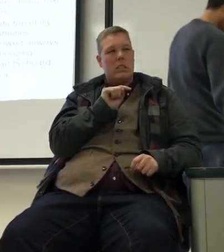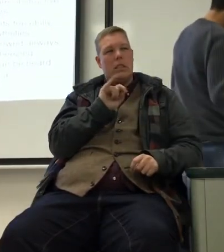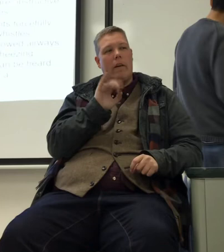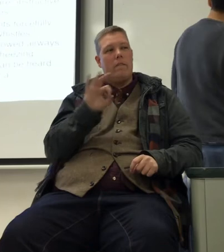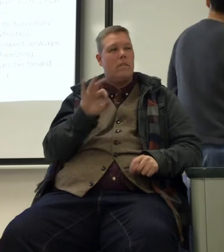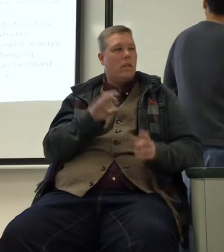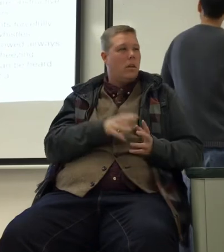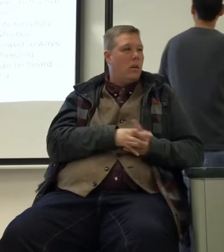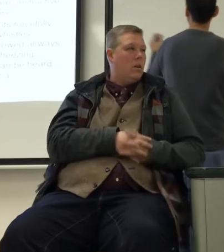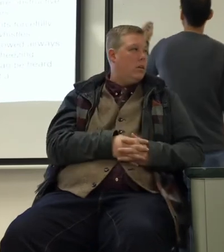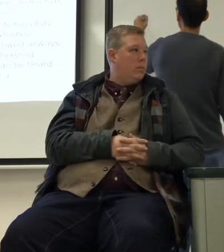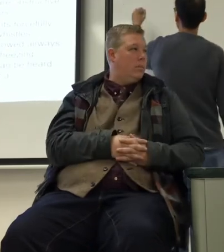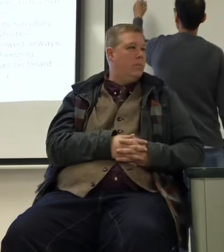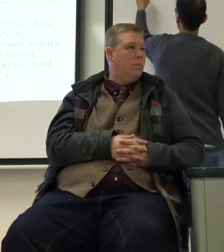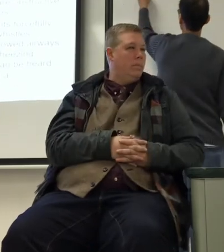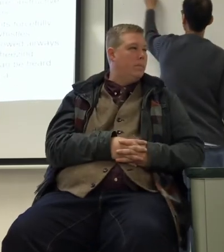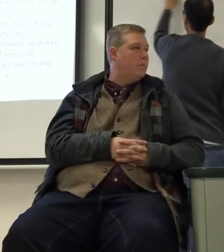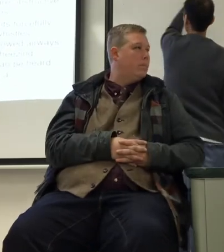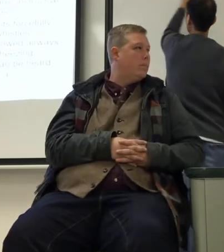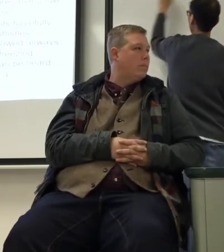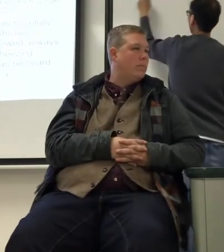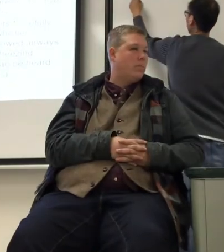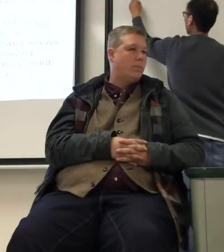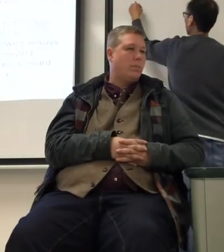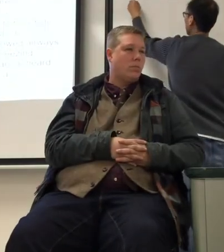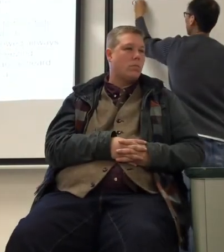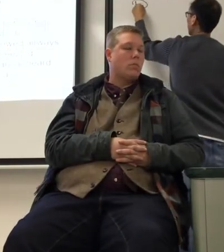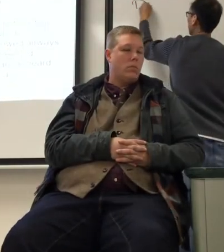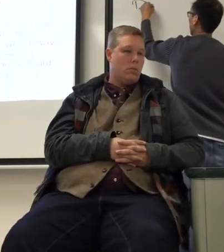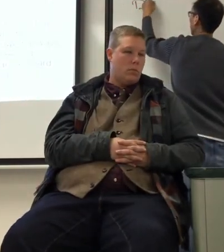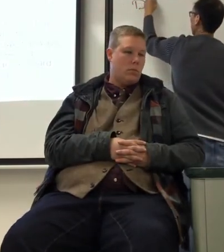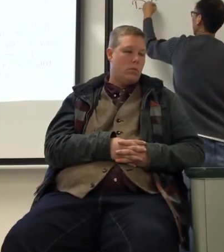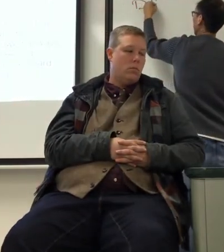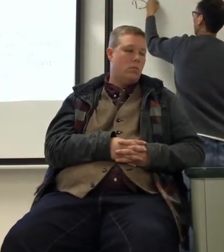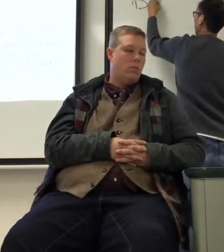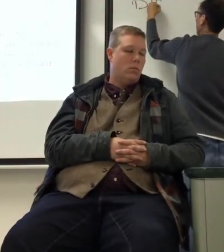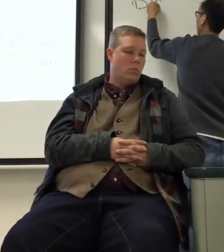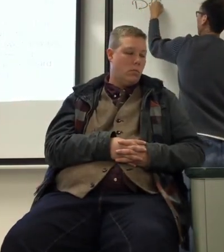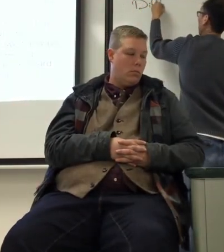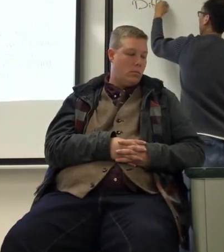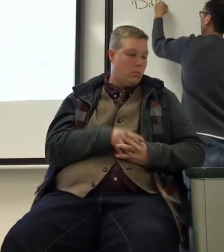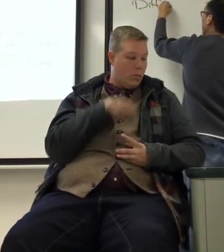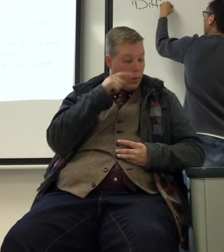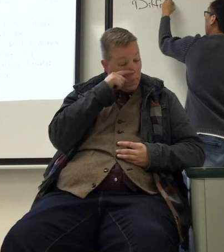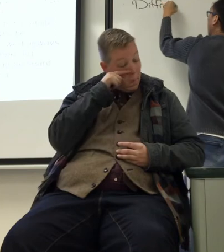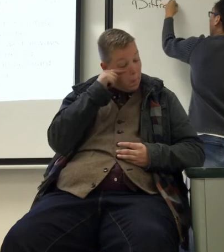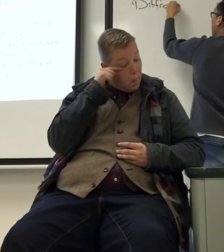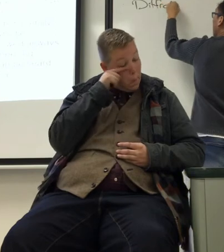it is difficult